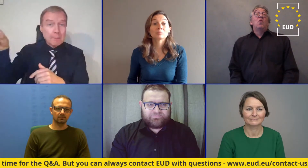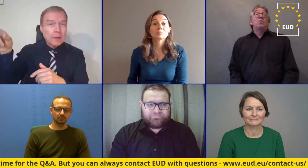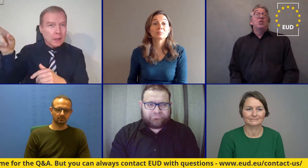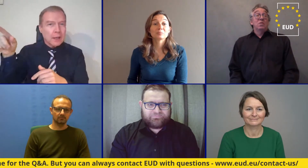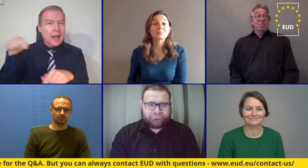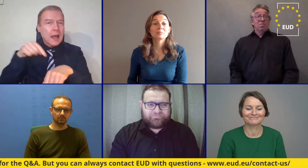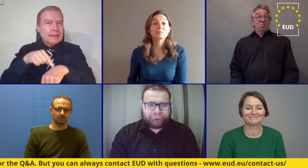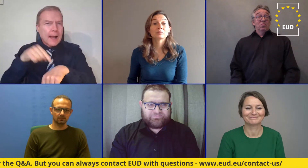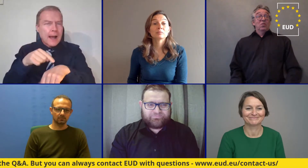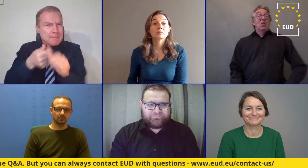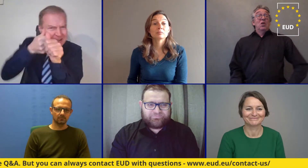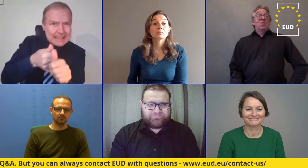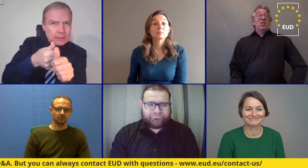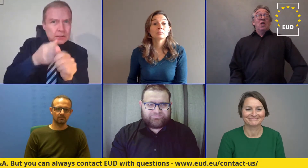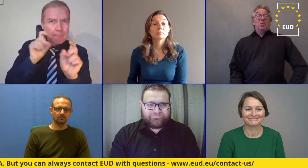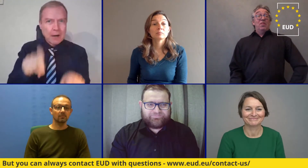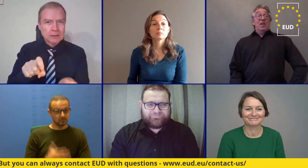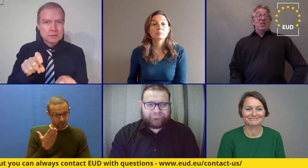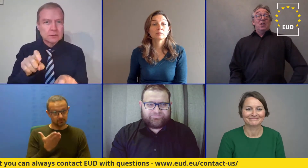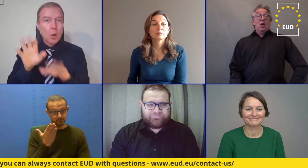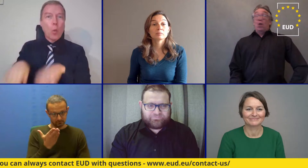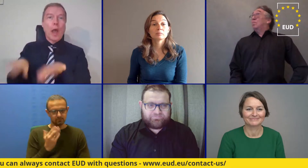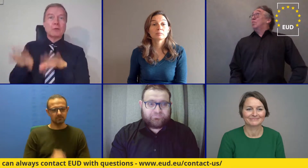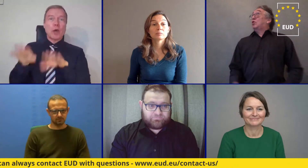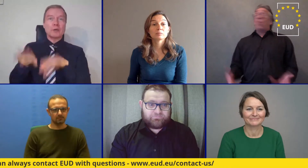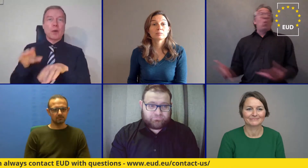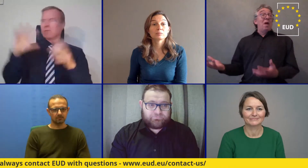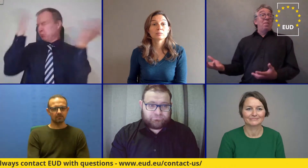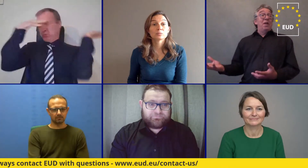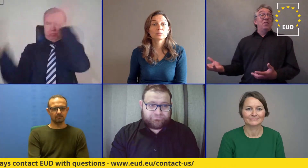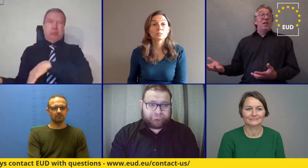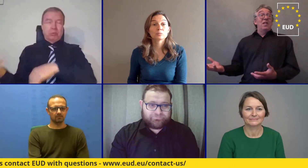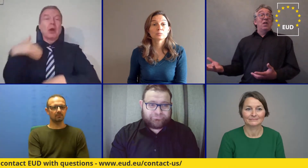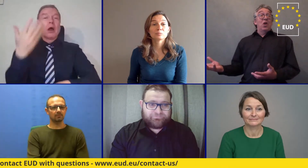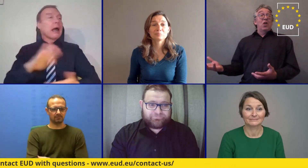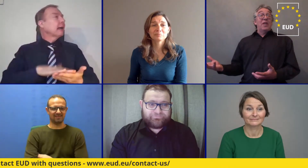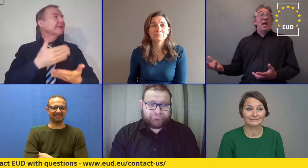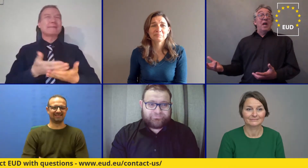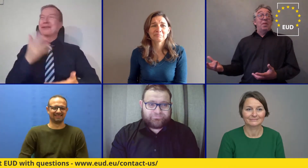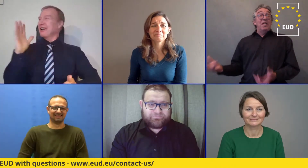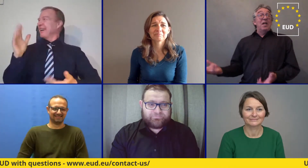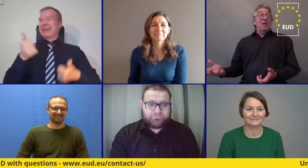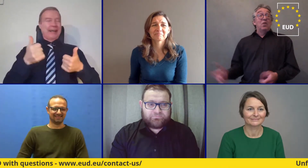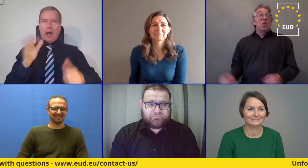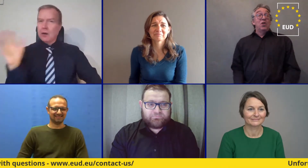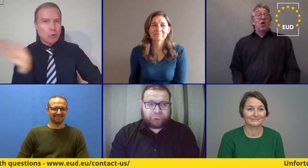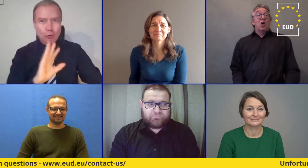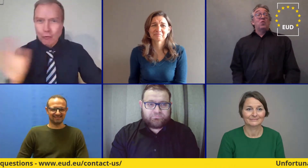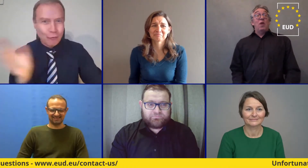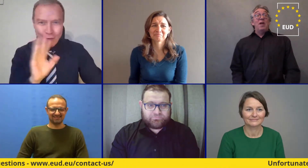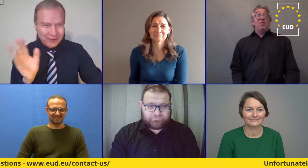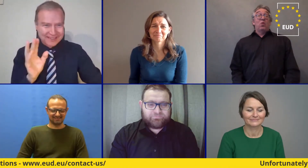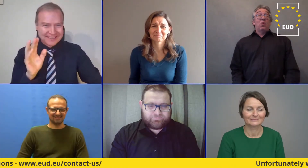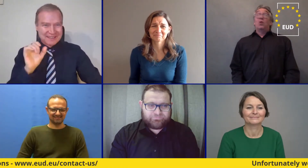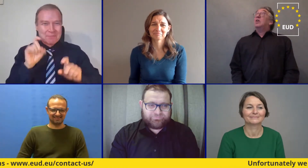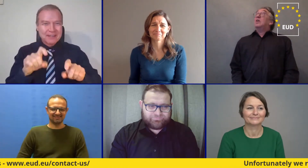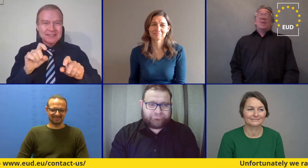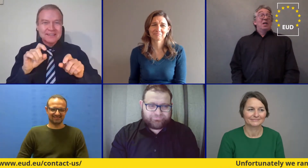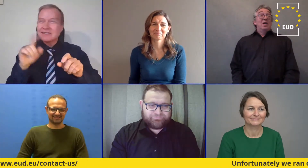option. For example, if there's a storm happening right now, a hurricane happening now, you can't wait for